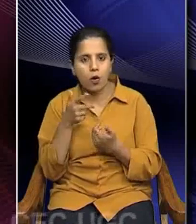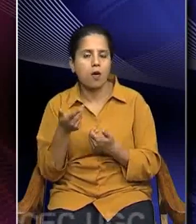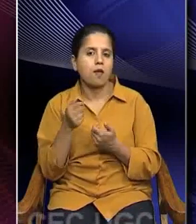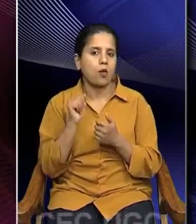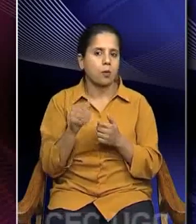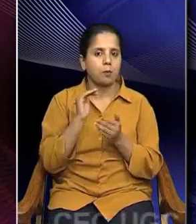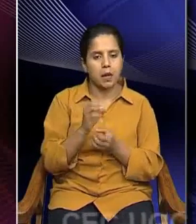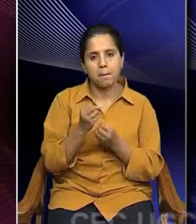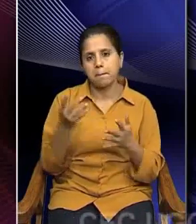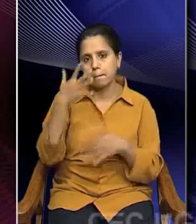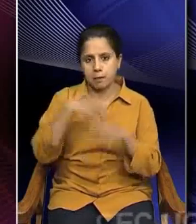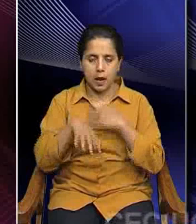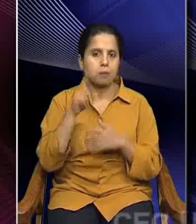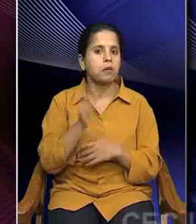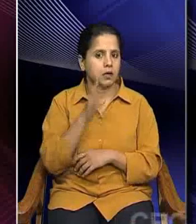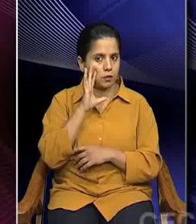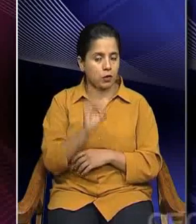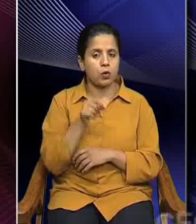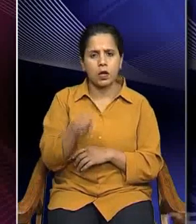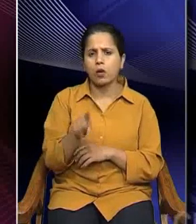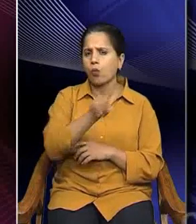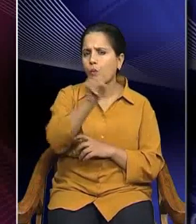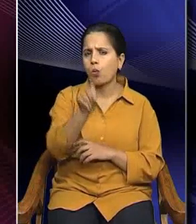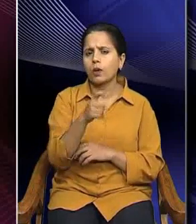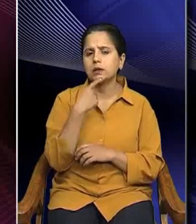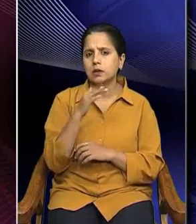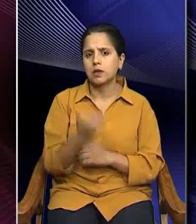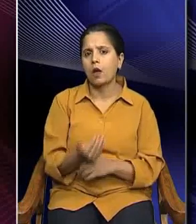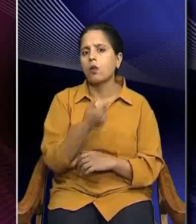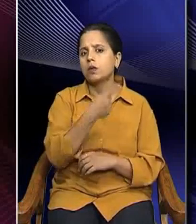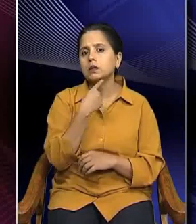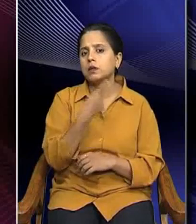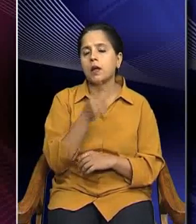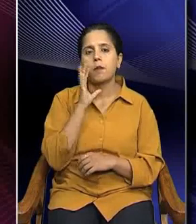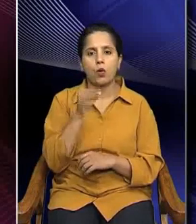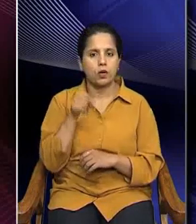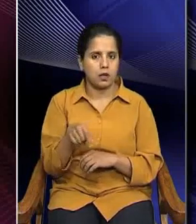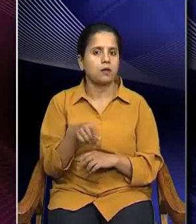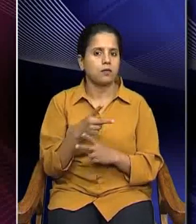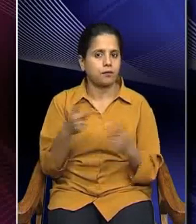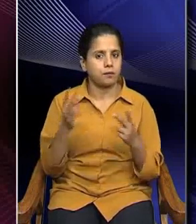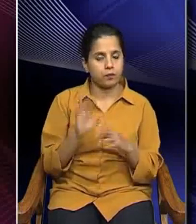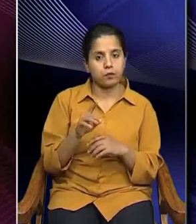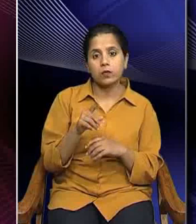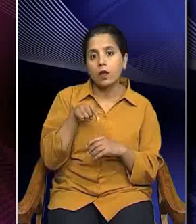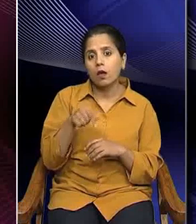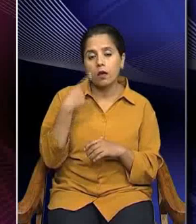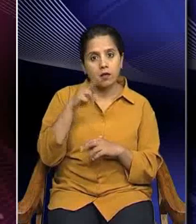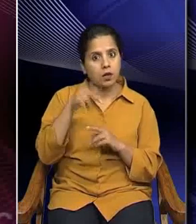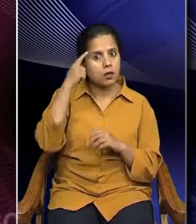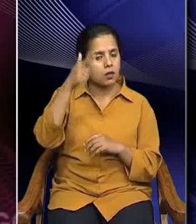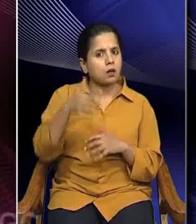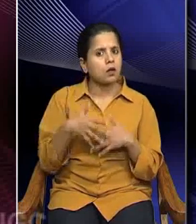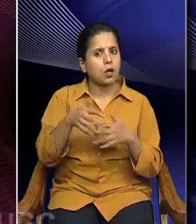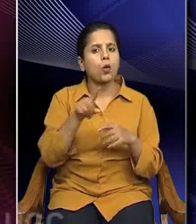children. So the major central question of this important lecture is, if you think about fertility transition, the key questions